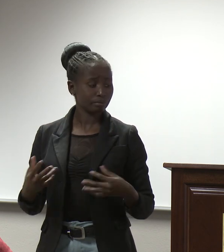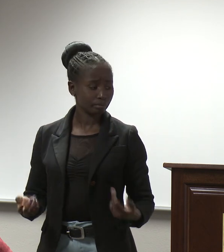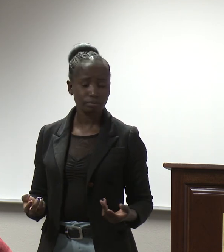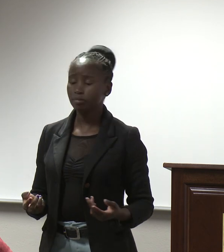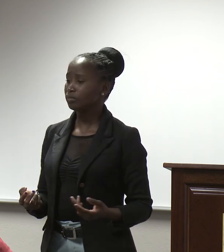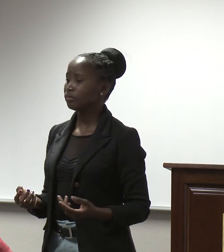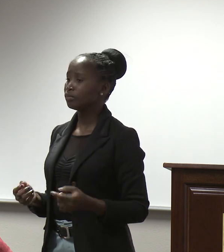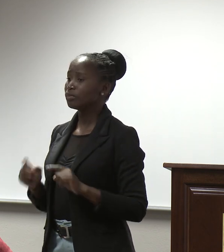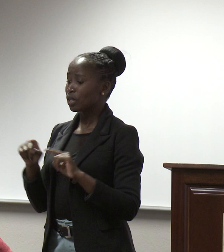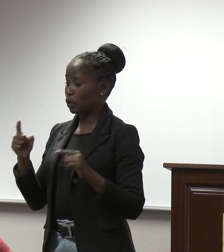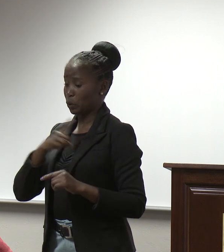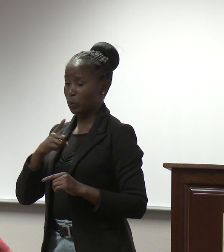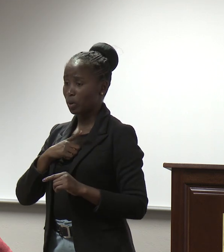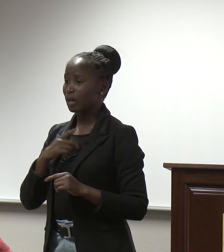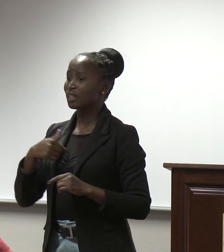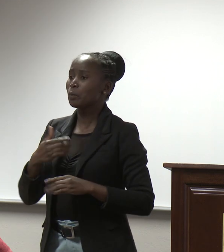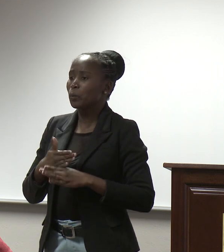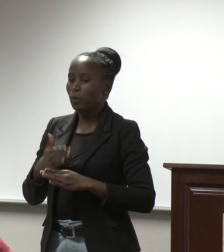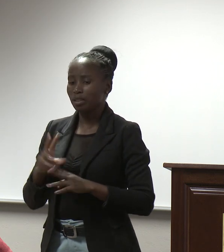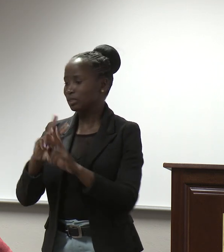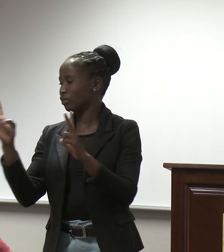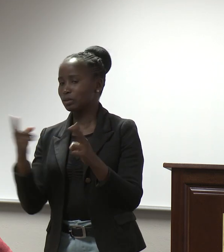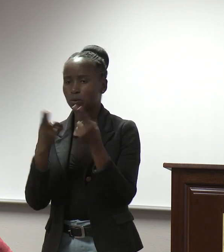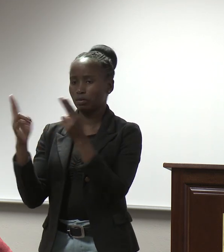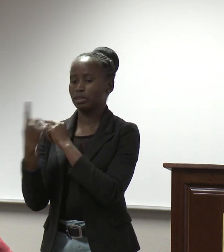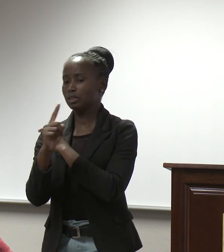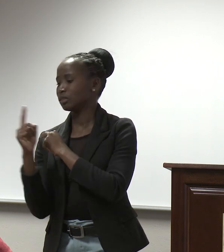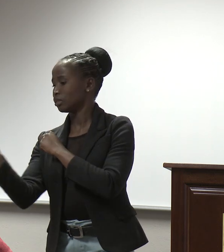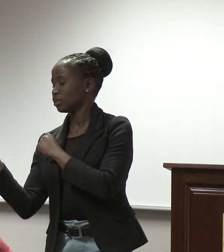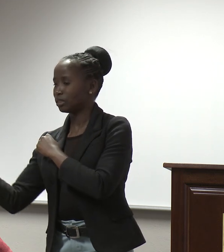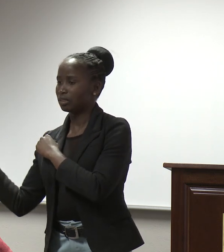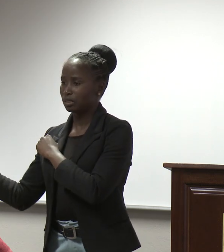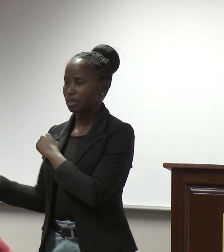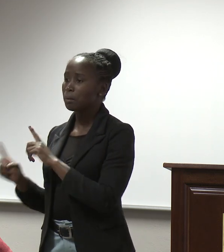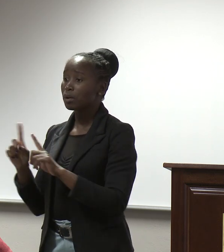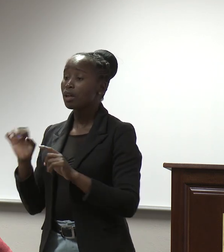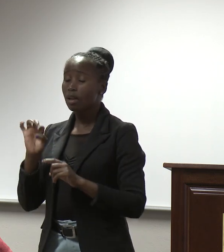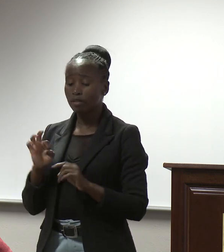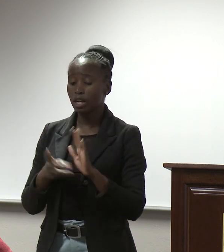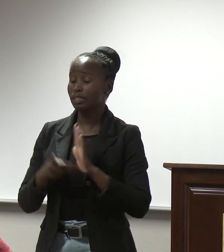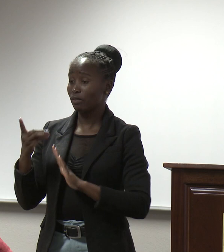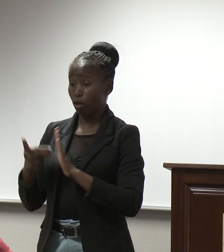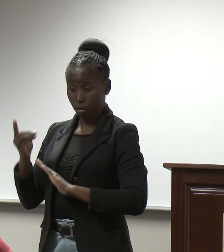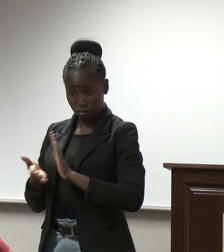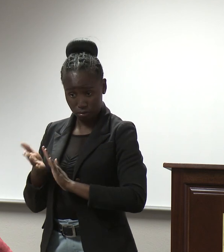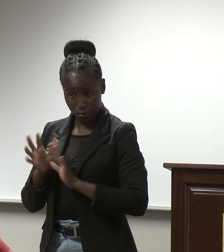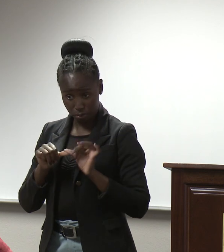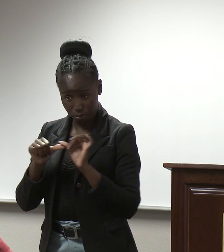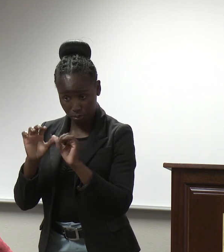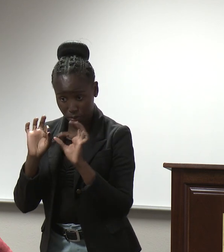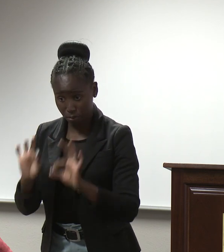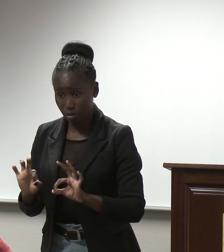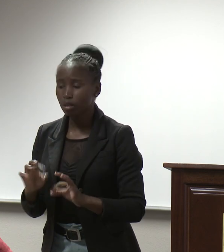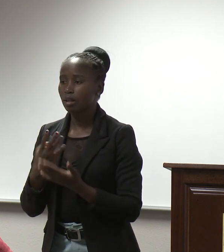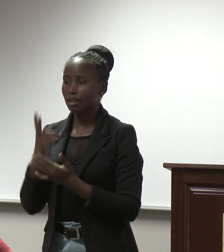in different universities where this uneven but combined development goes on. I can see that in medicine is much